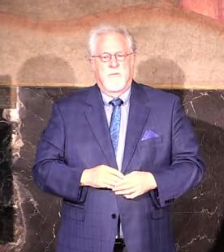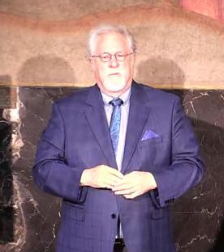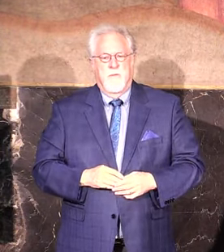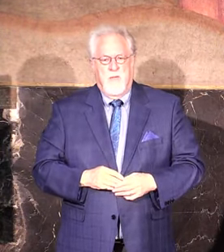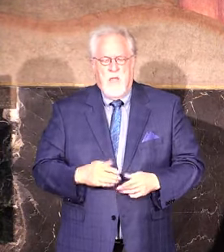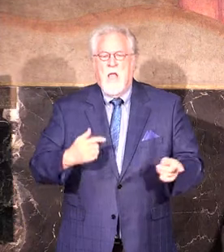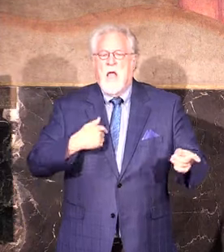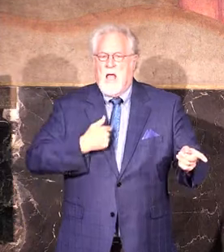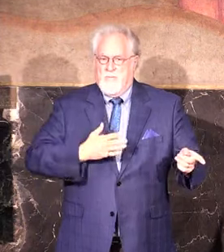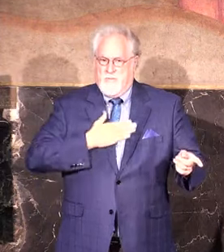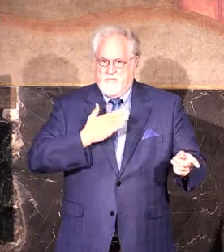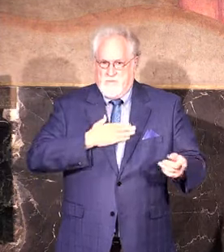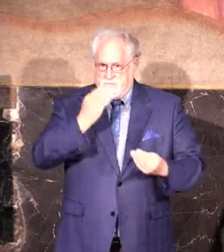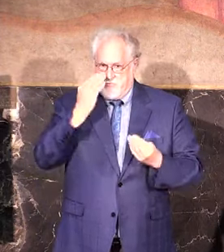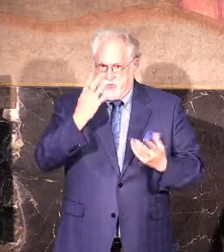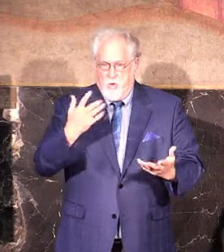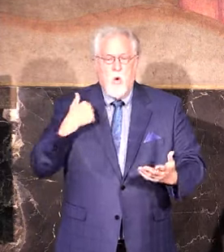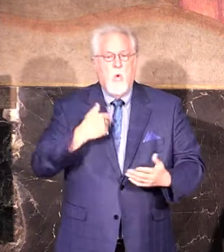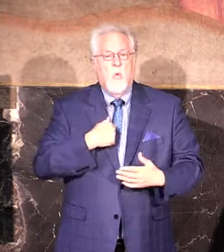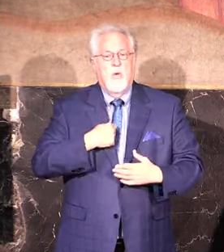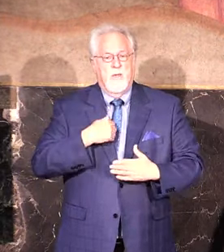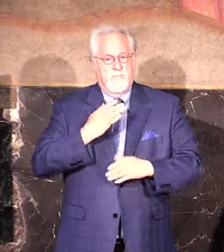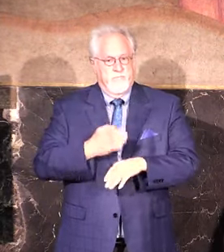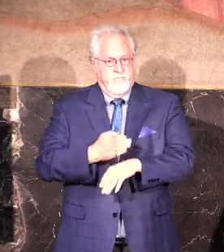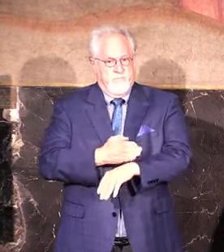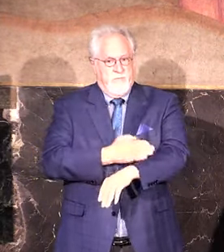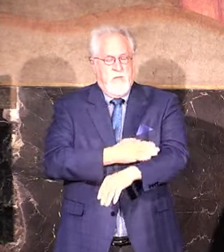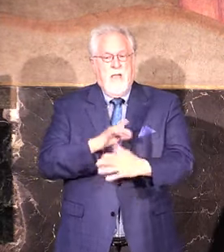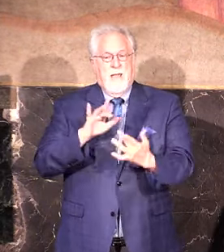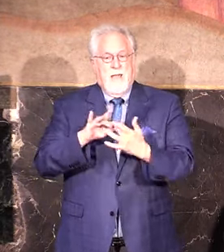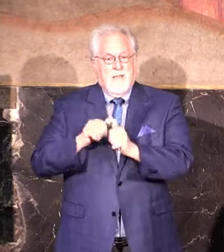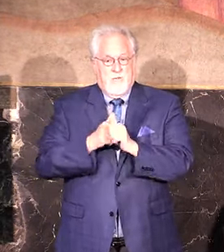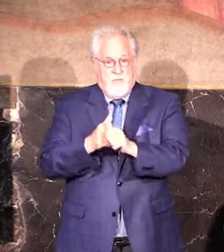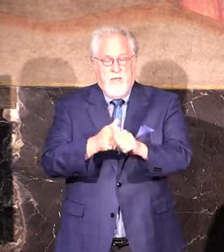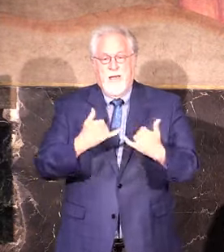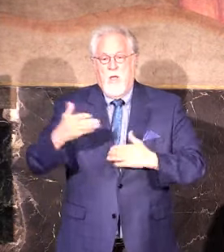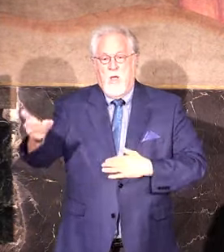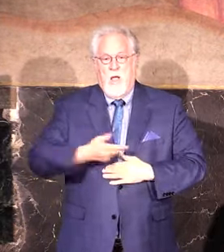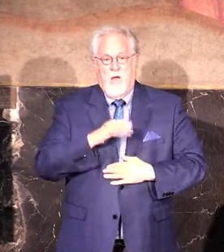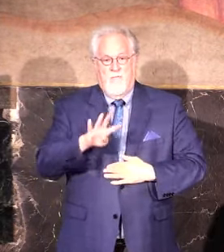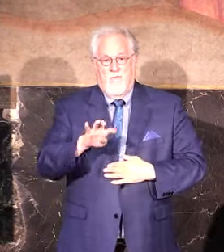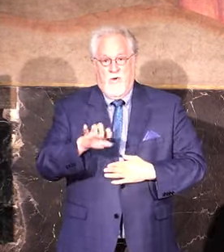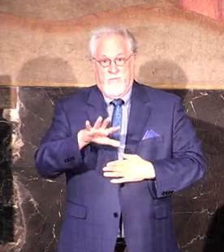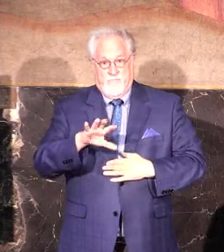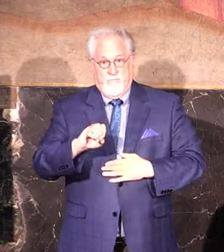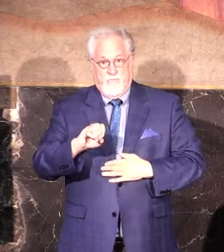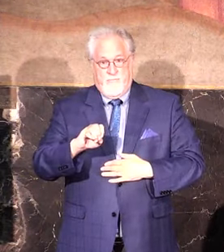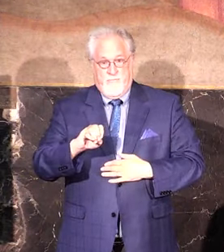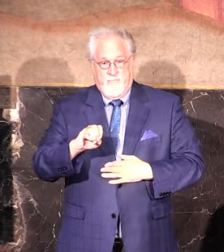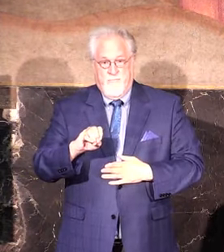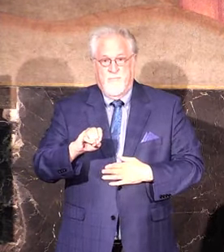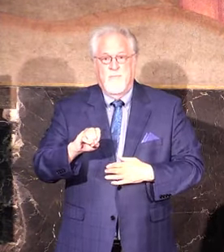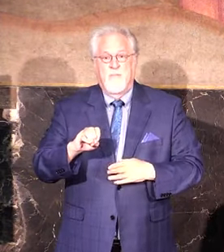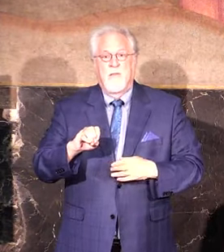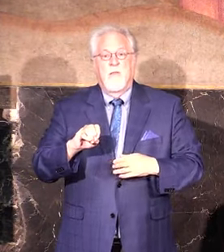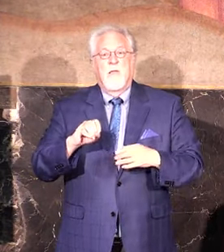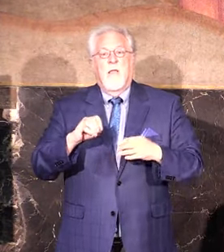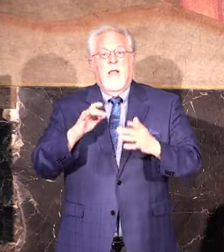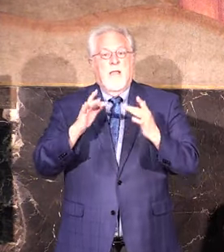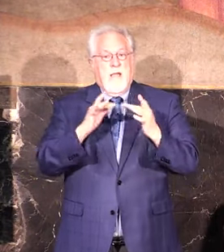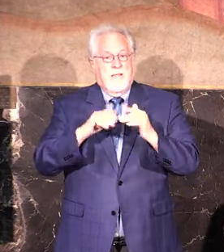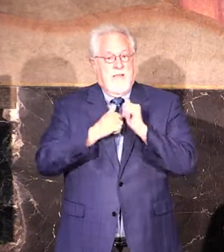I am pleased to report that we've made progress on the contact tracing side. We have now hired 450 Louisianans as